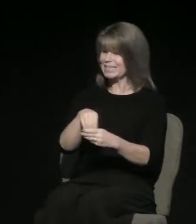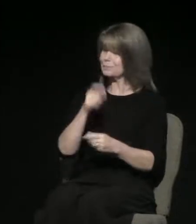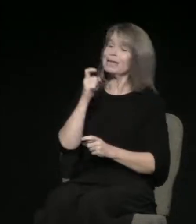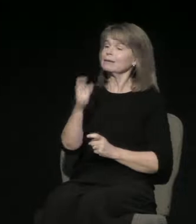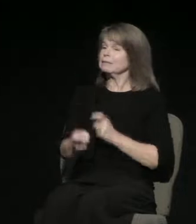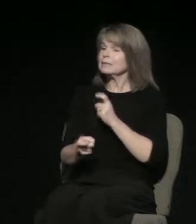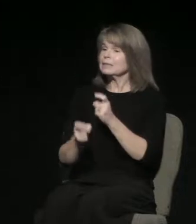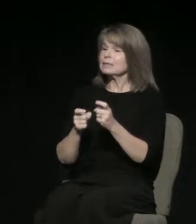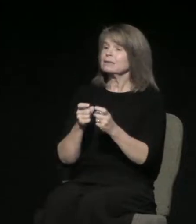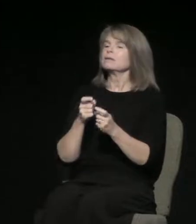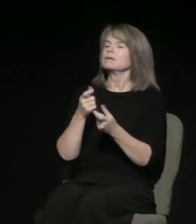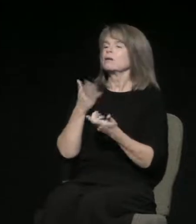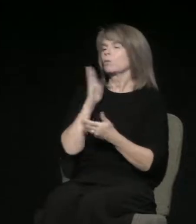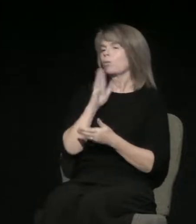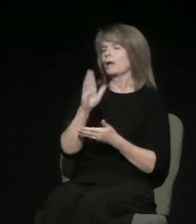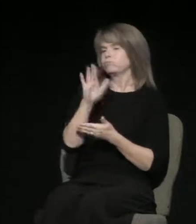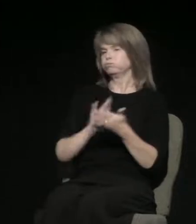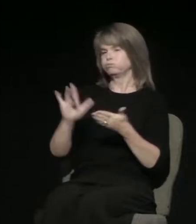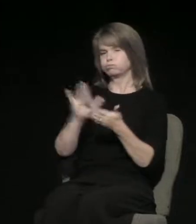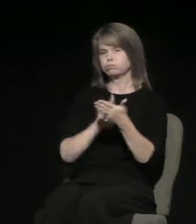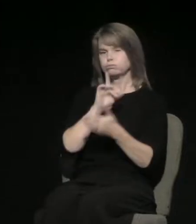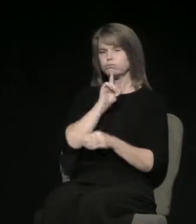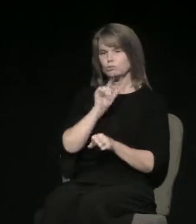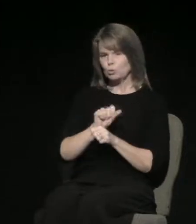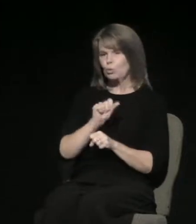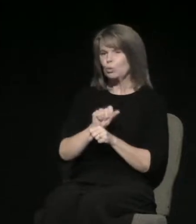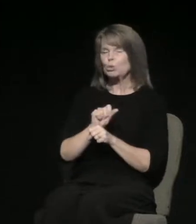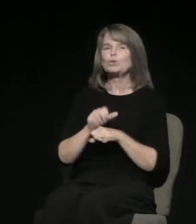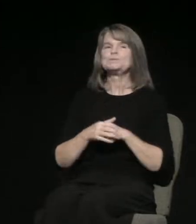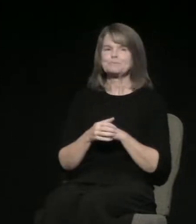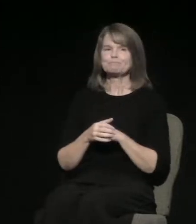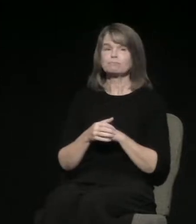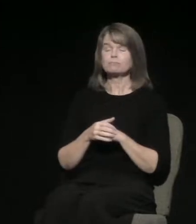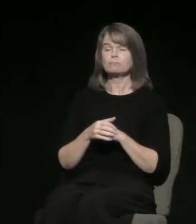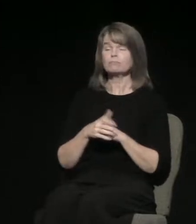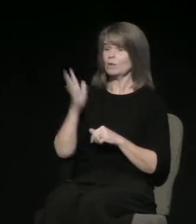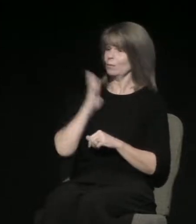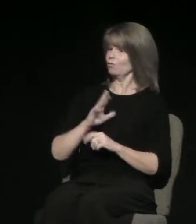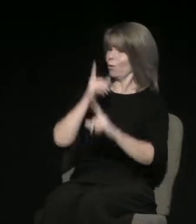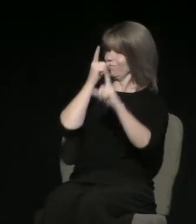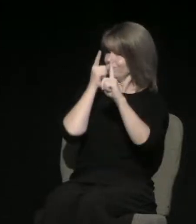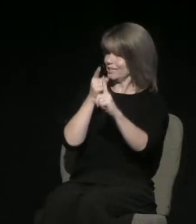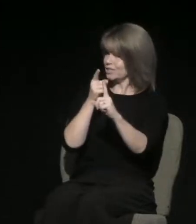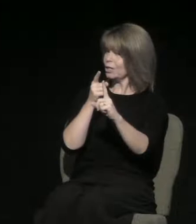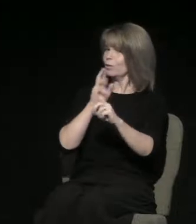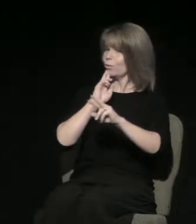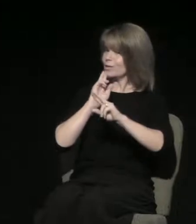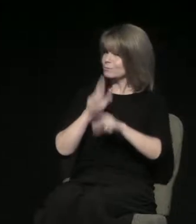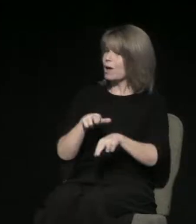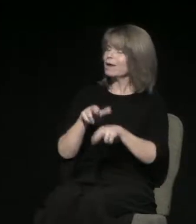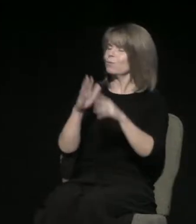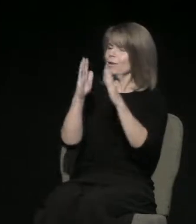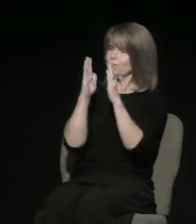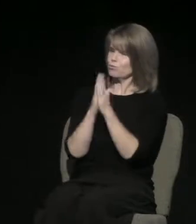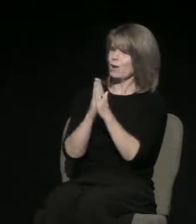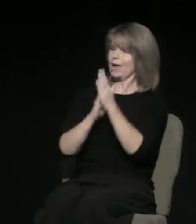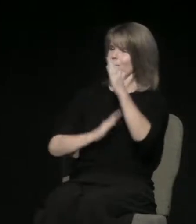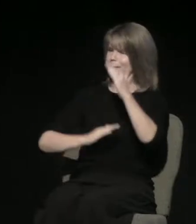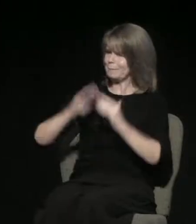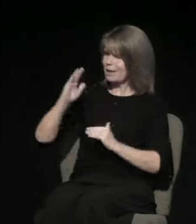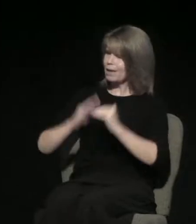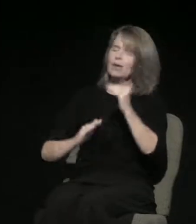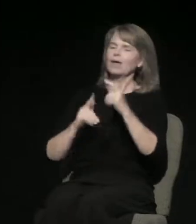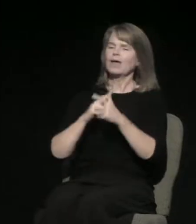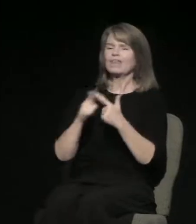We can do that We had just a little checklist here We had a vision We responded to the vision We prayed We built